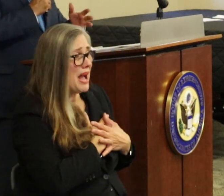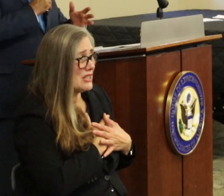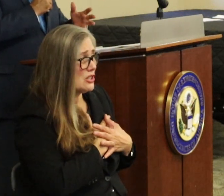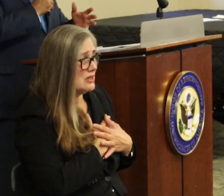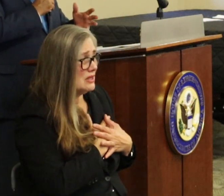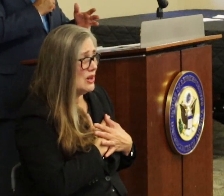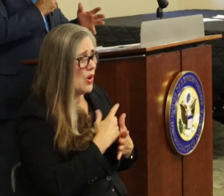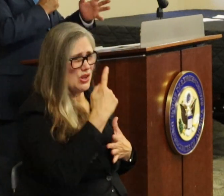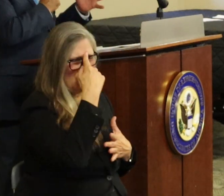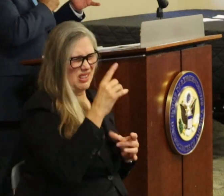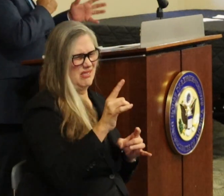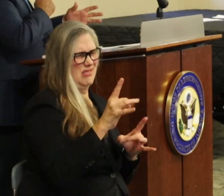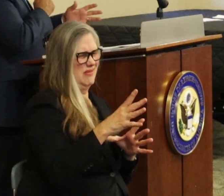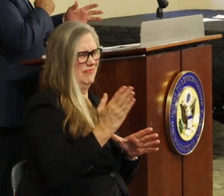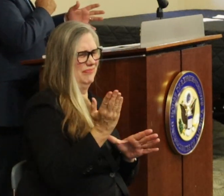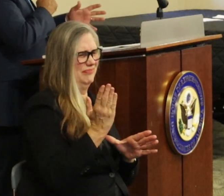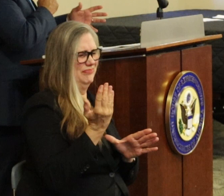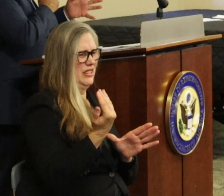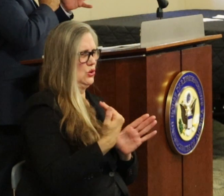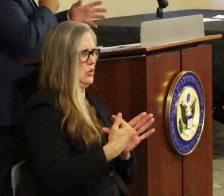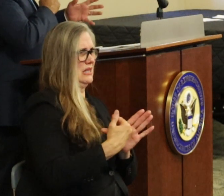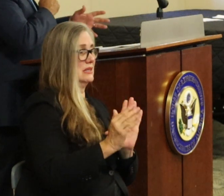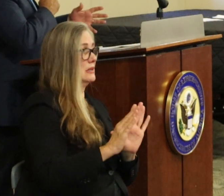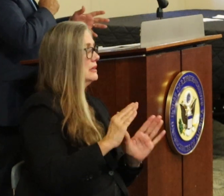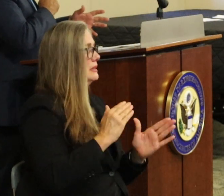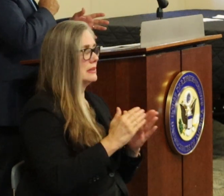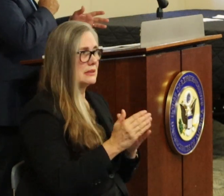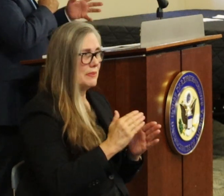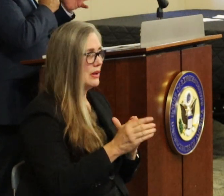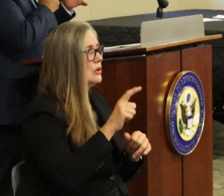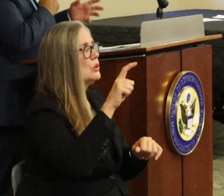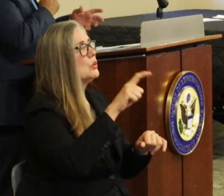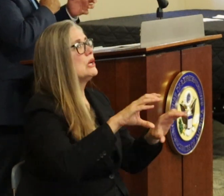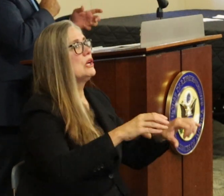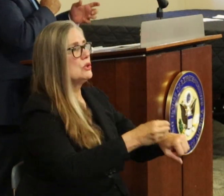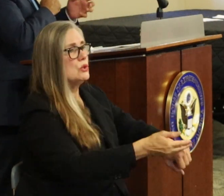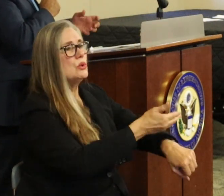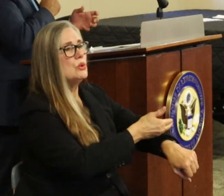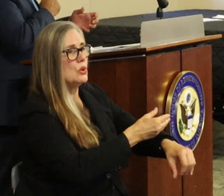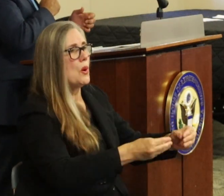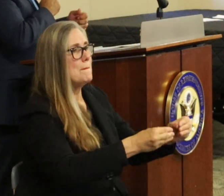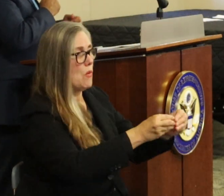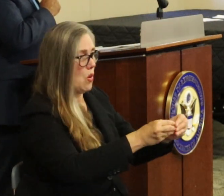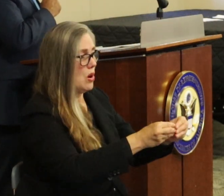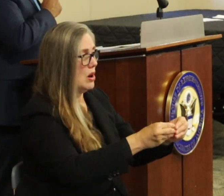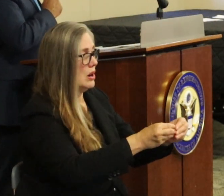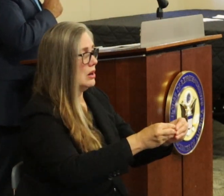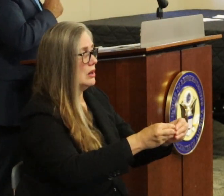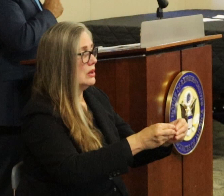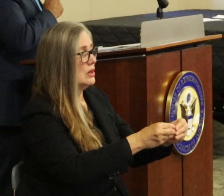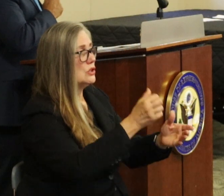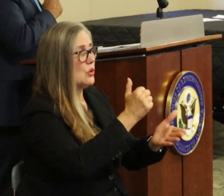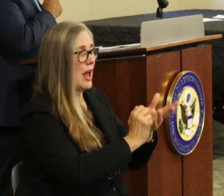of nuisance, the bottom line is we need to do more to help house people. And